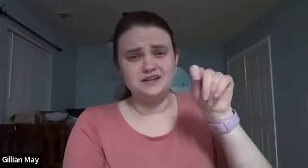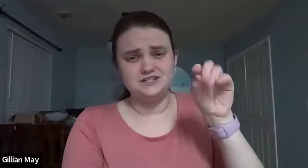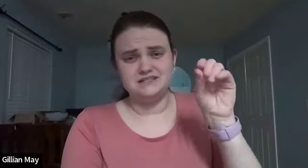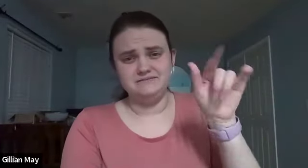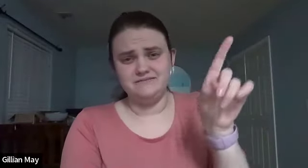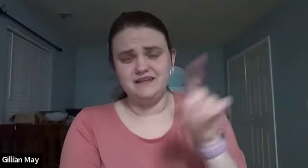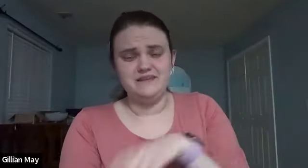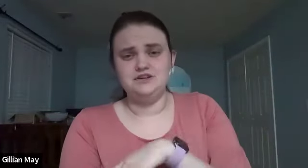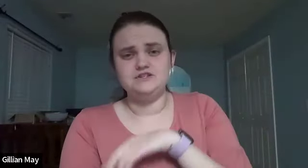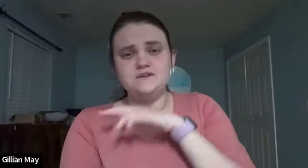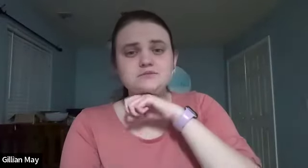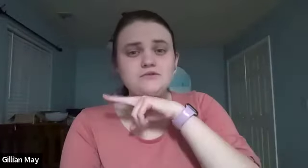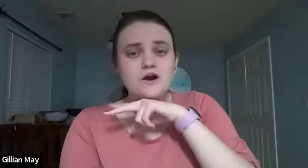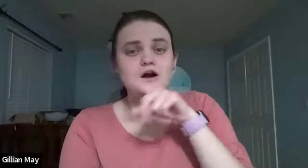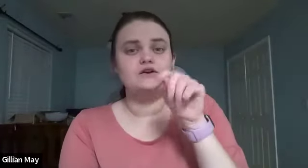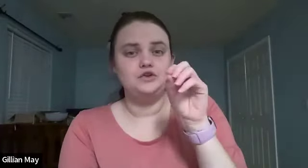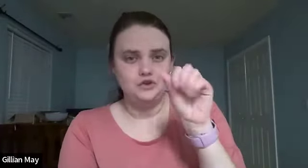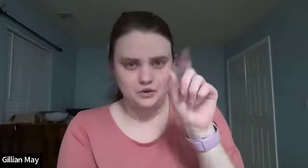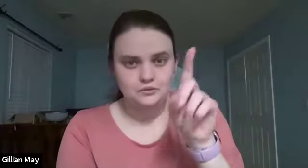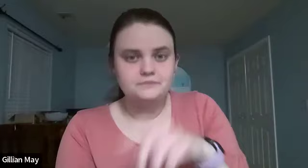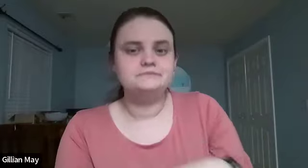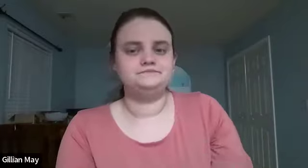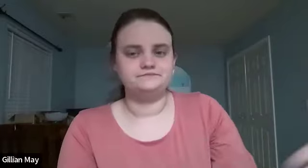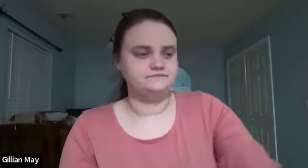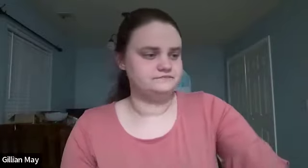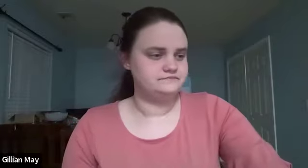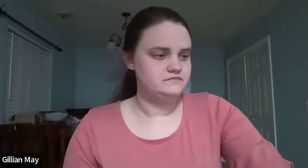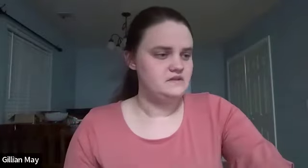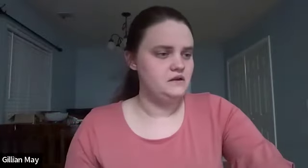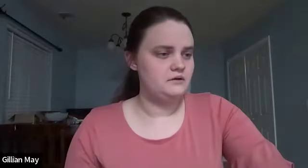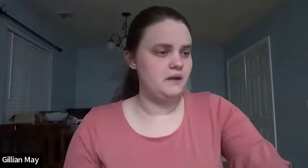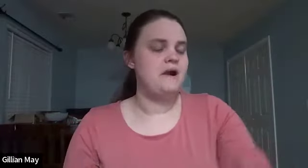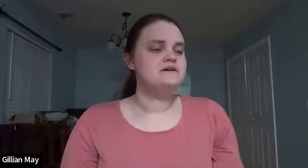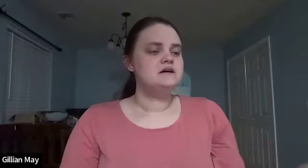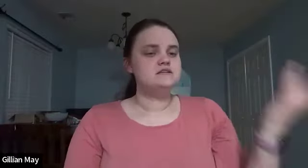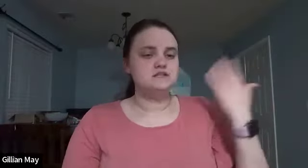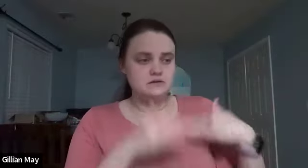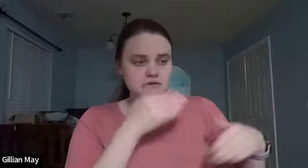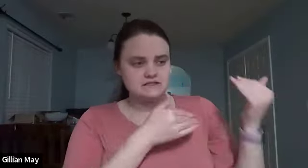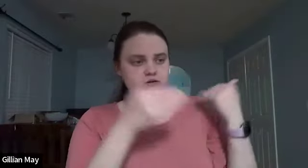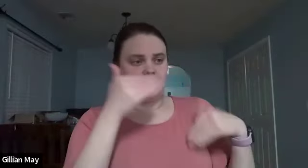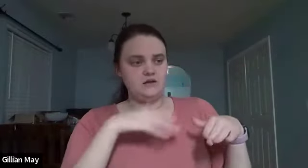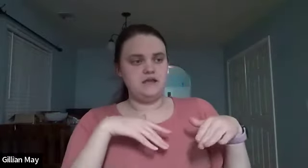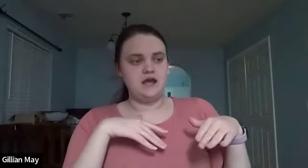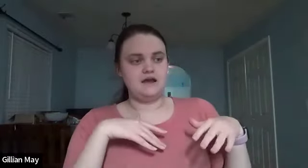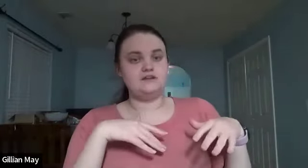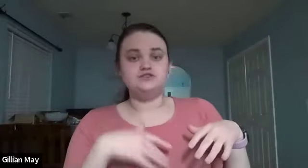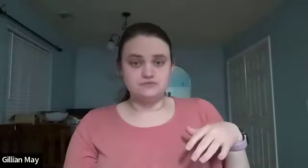just see in the end, you just finger spell frog, toad. Okay, so let's go back. We had